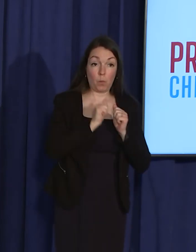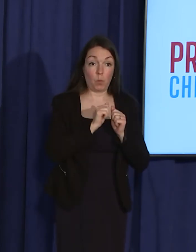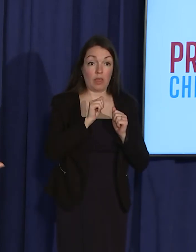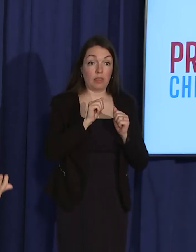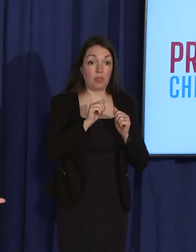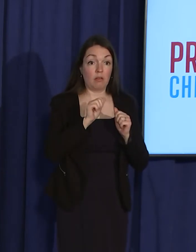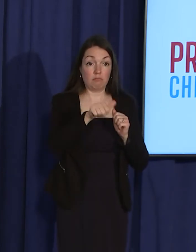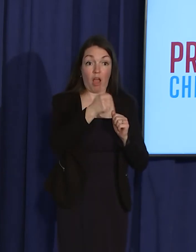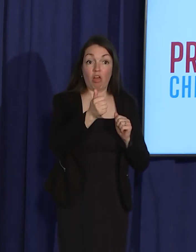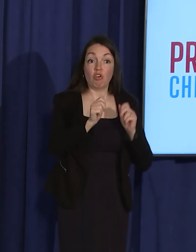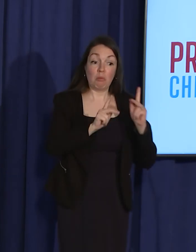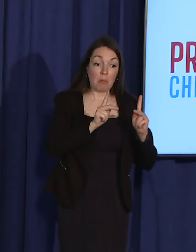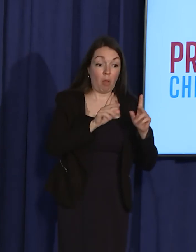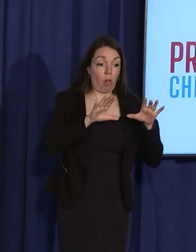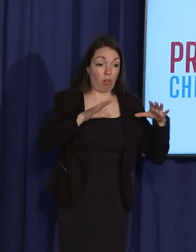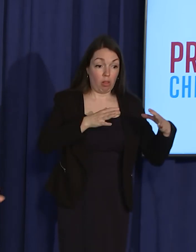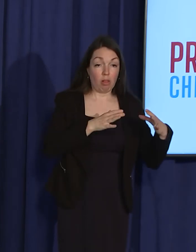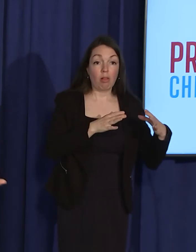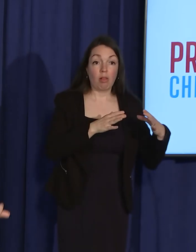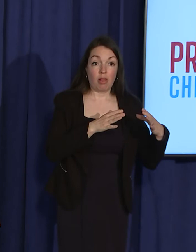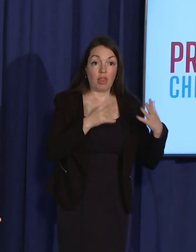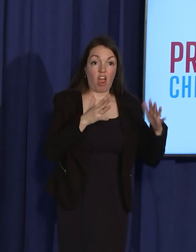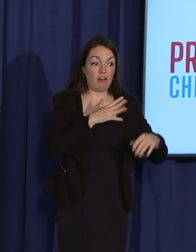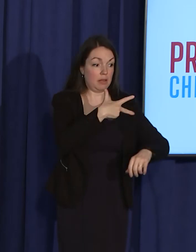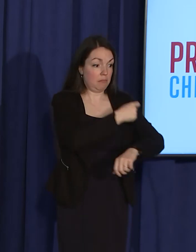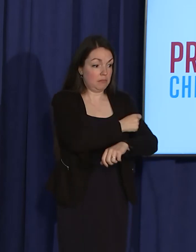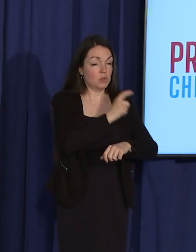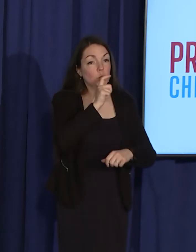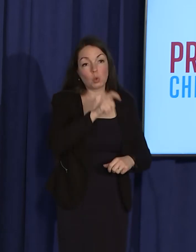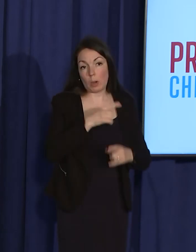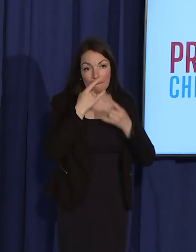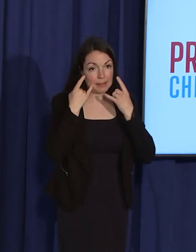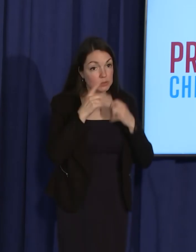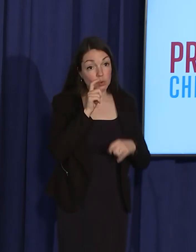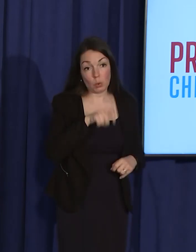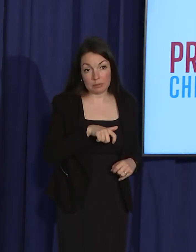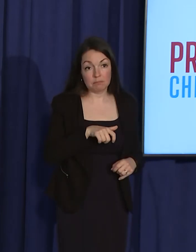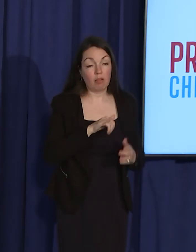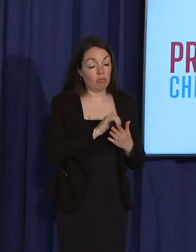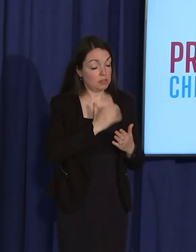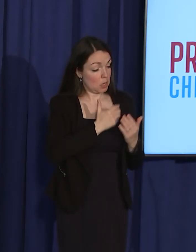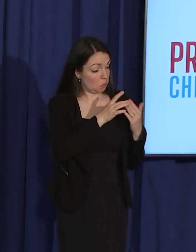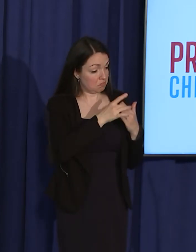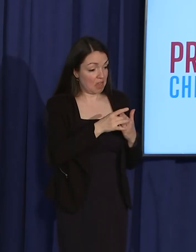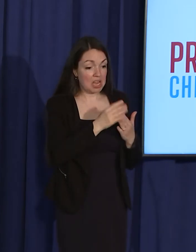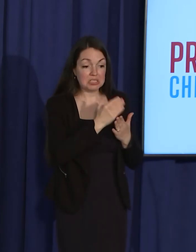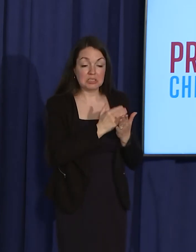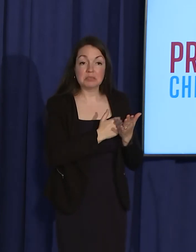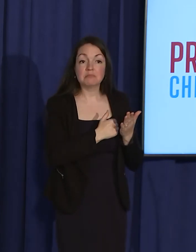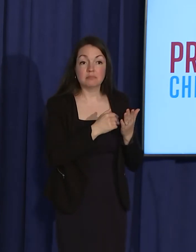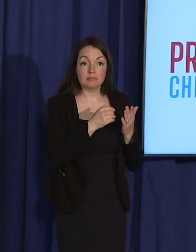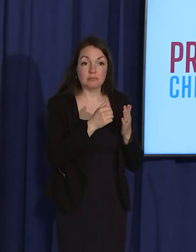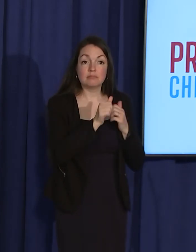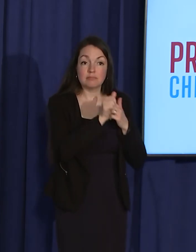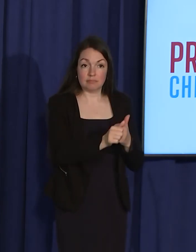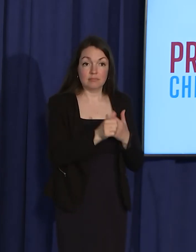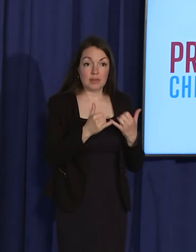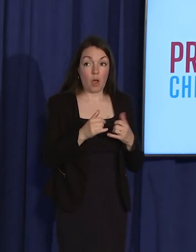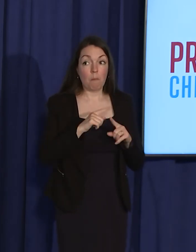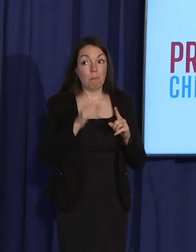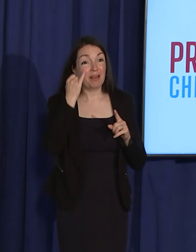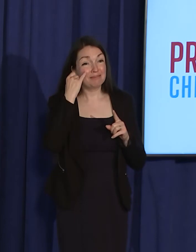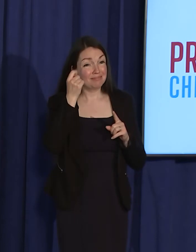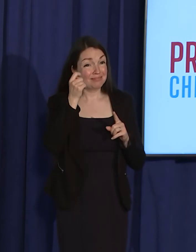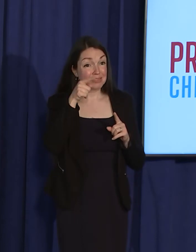people who are fully vaccinated, you do not need to be wearing masks. That has actually been our guidance all along. But if you are out in a restaurant and